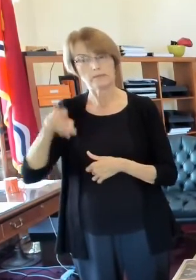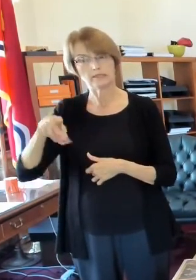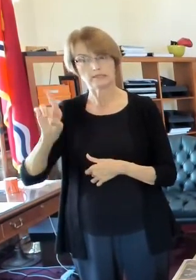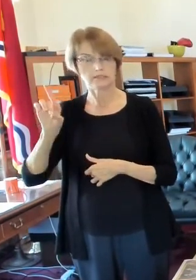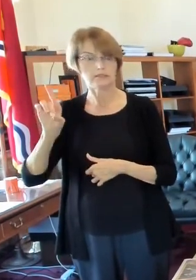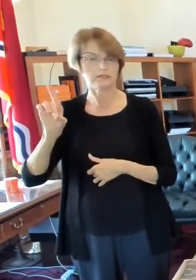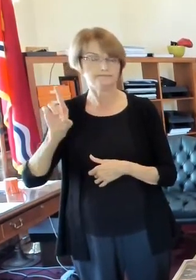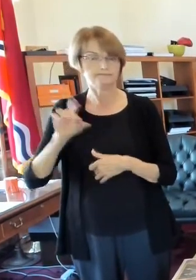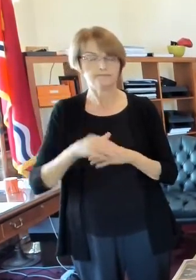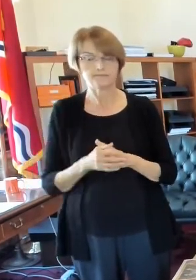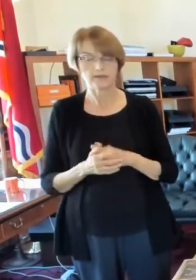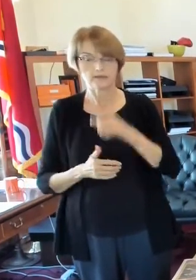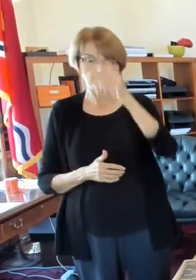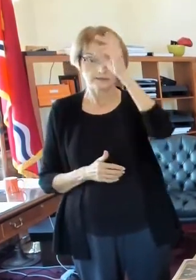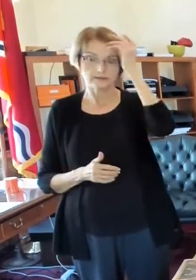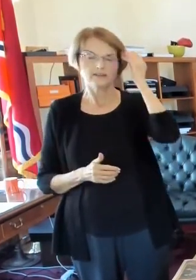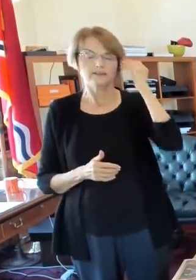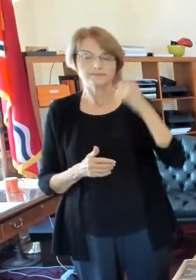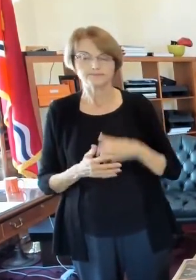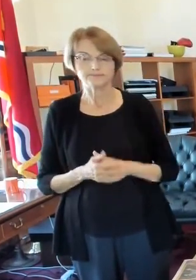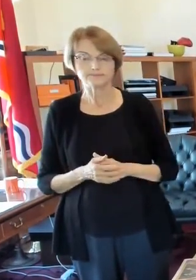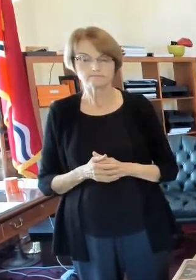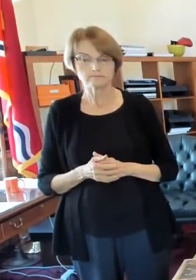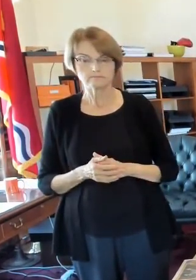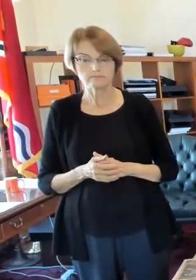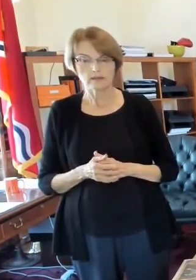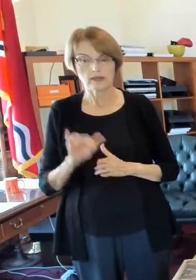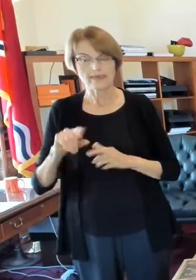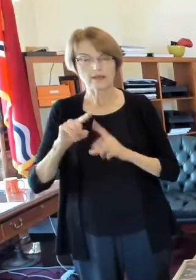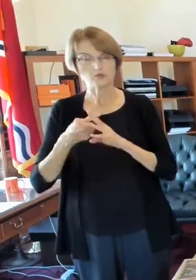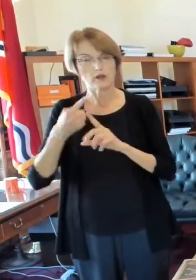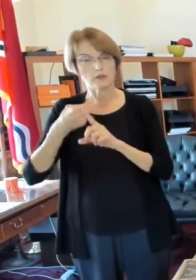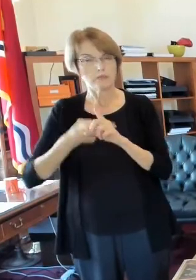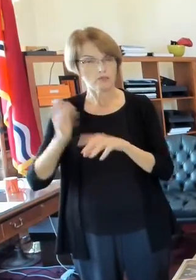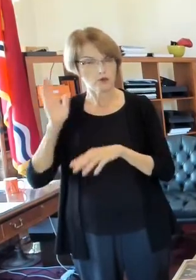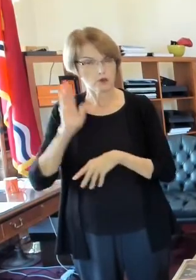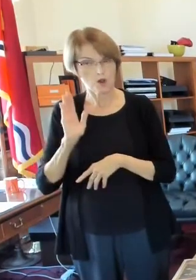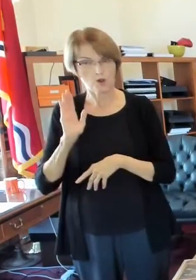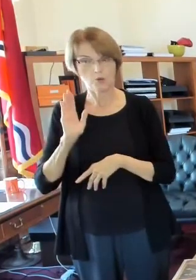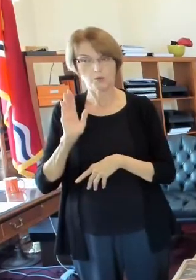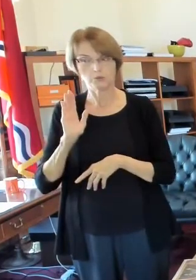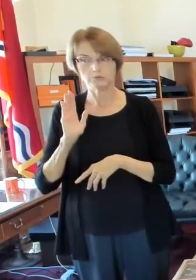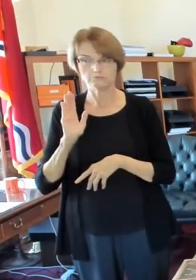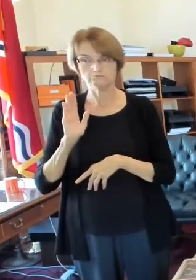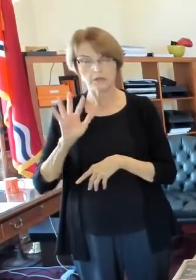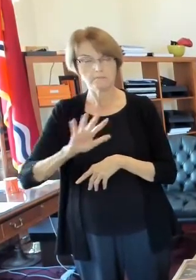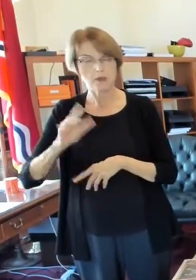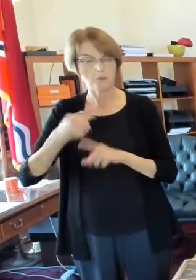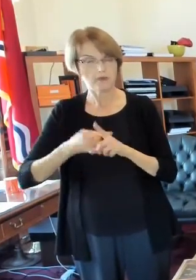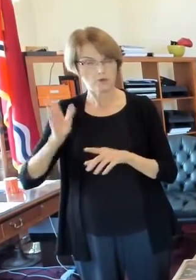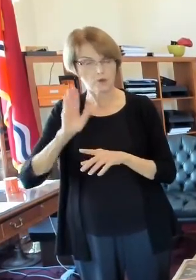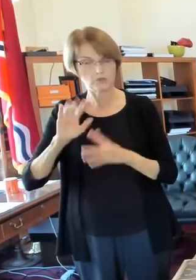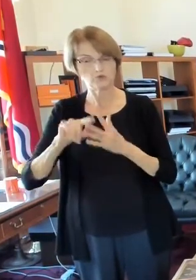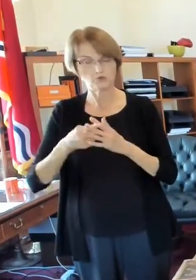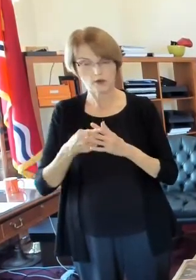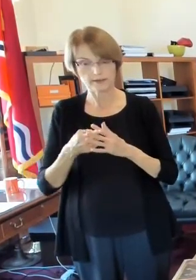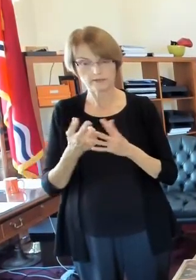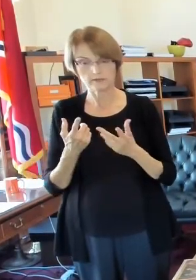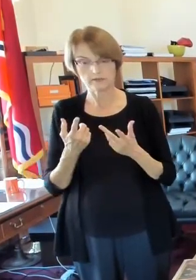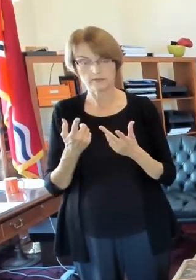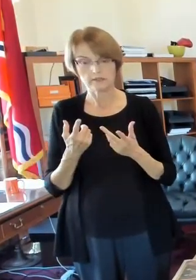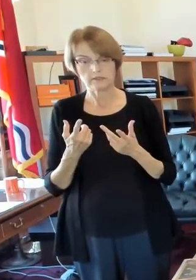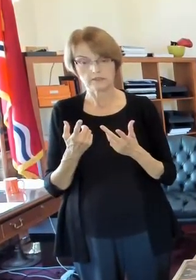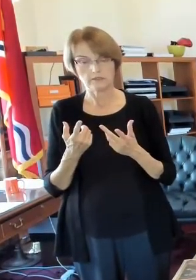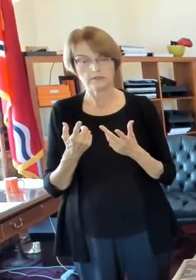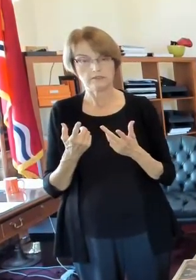So that started, I'm going to say a month ago, maybe a little bit more. We have